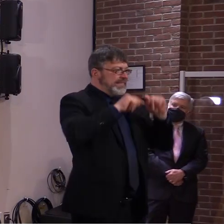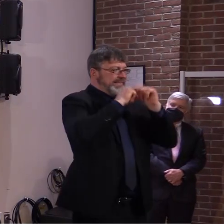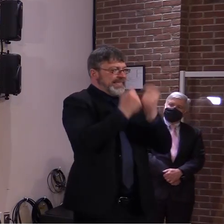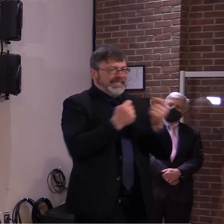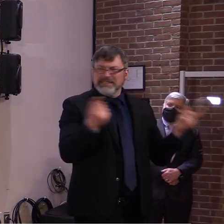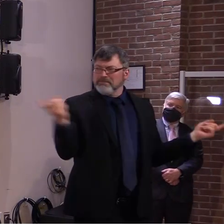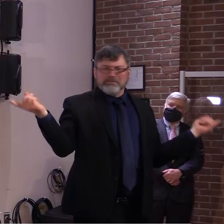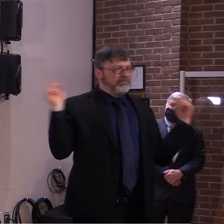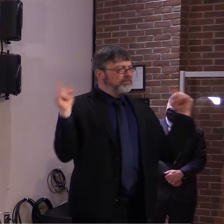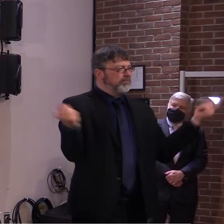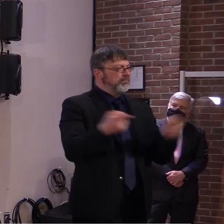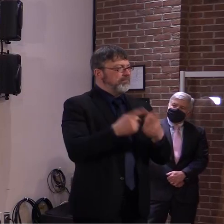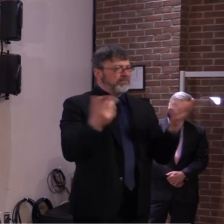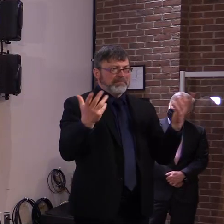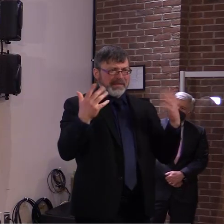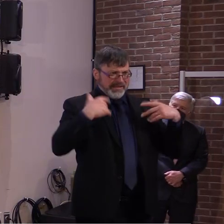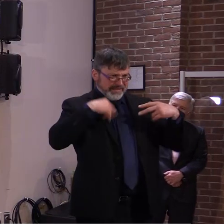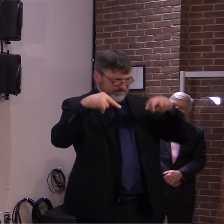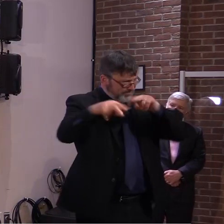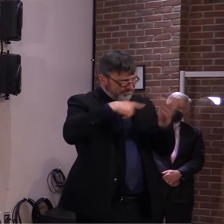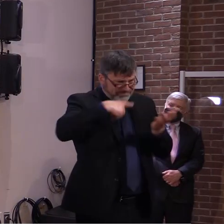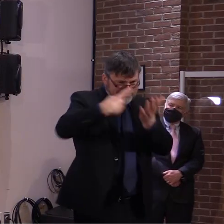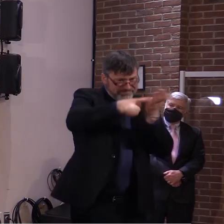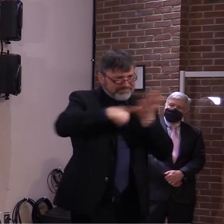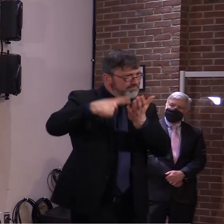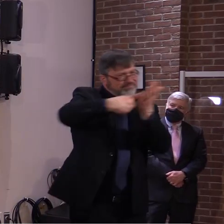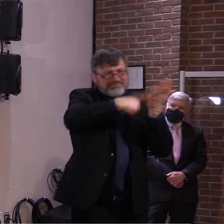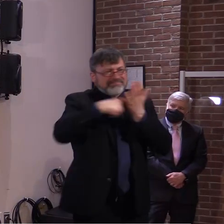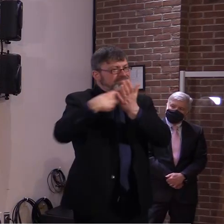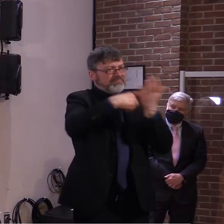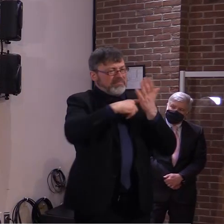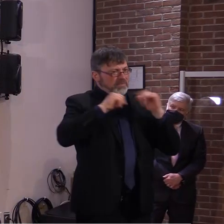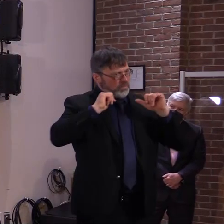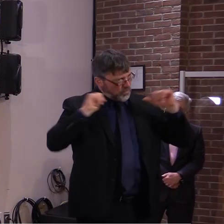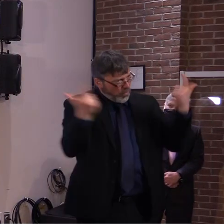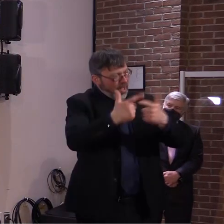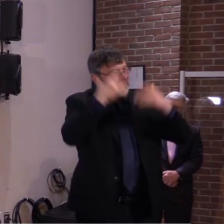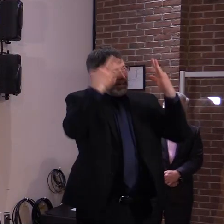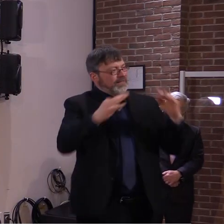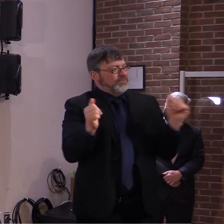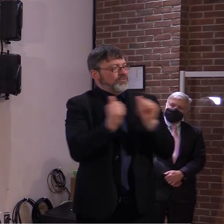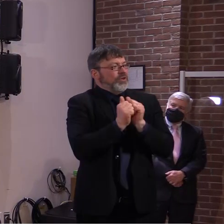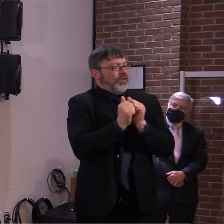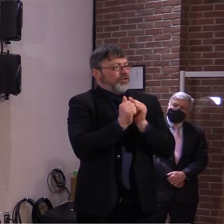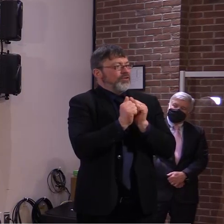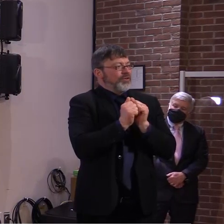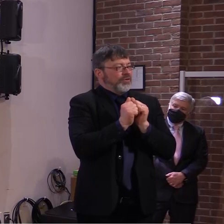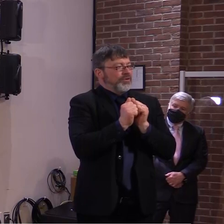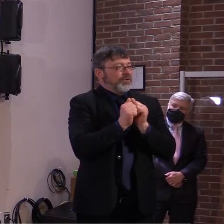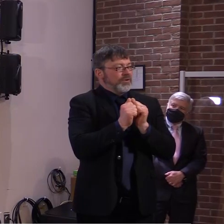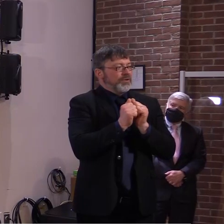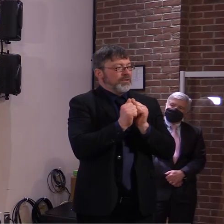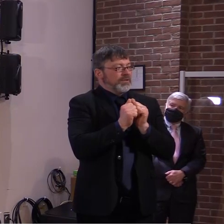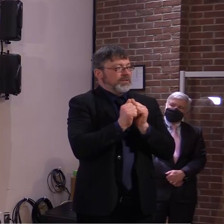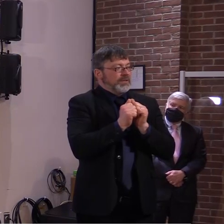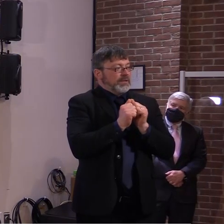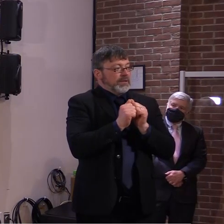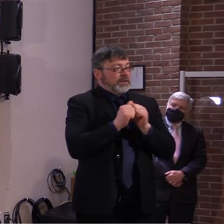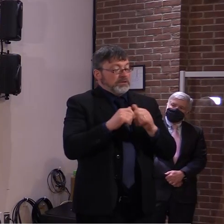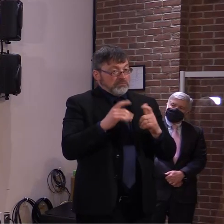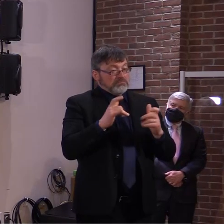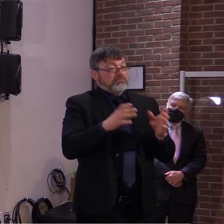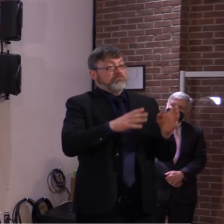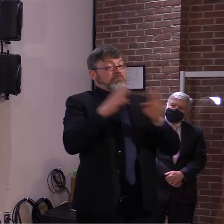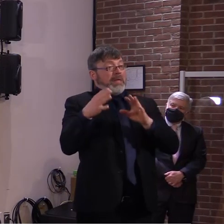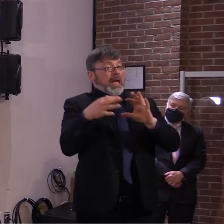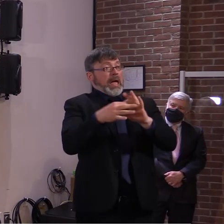approach, we do so. It's not based on ego. So I'm quite confident that what we're doing is the